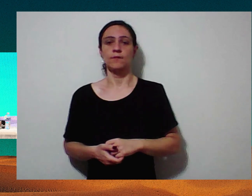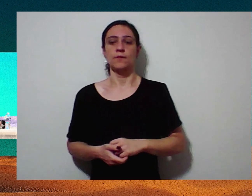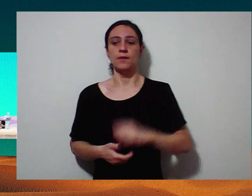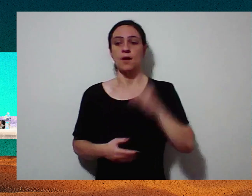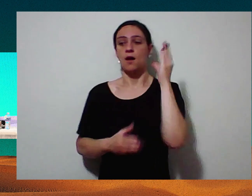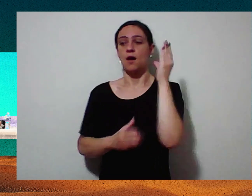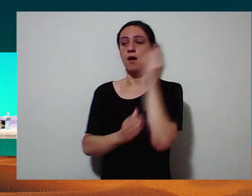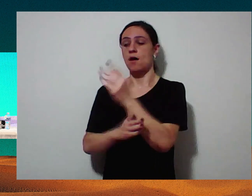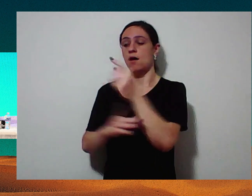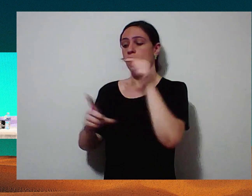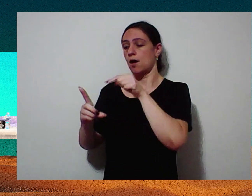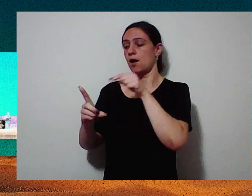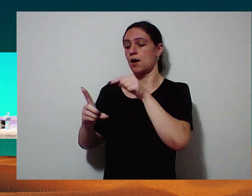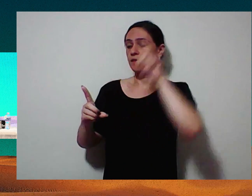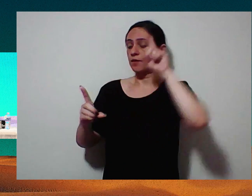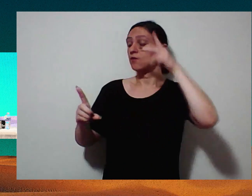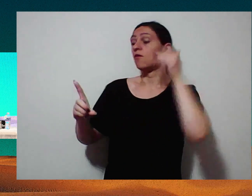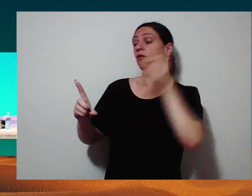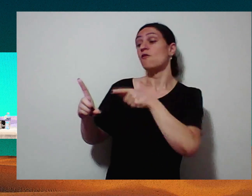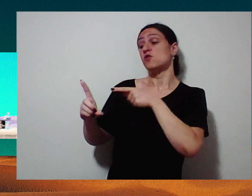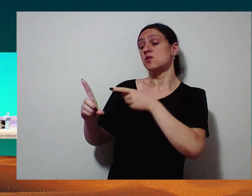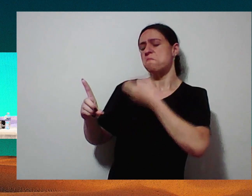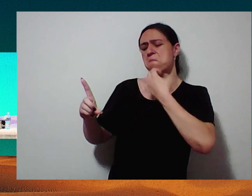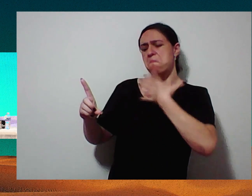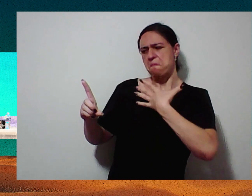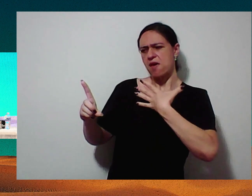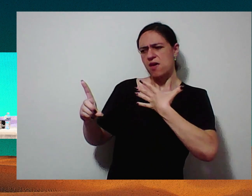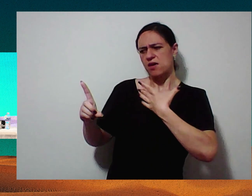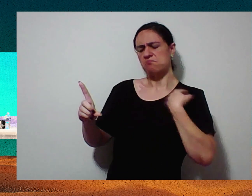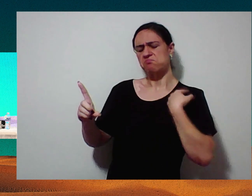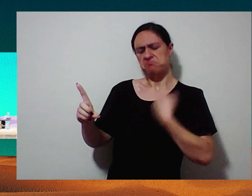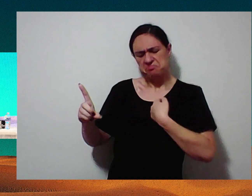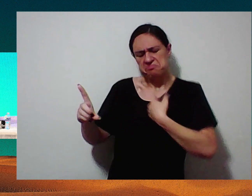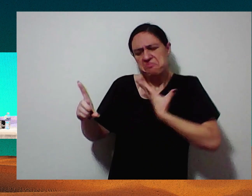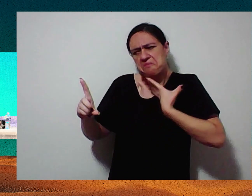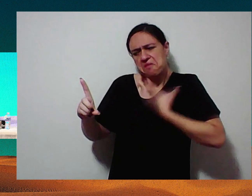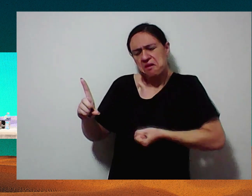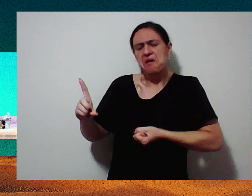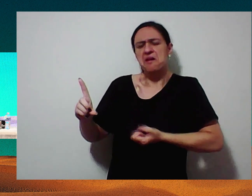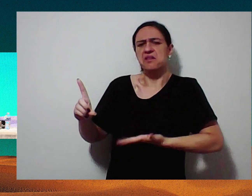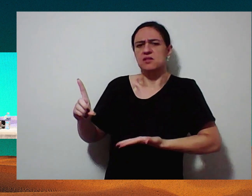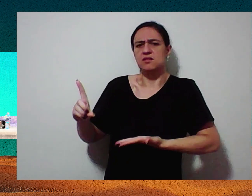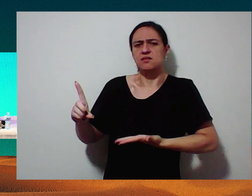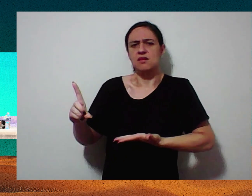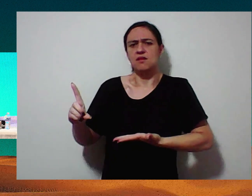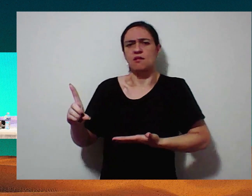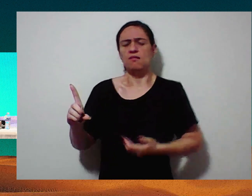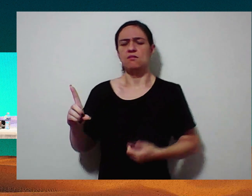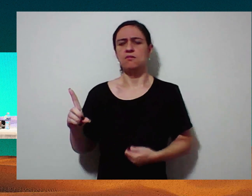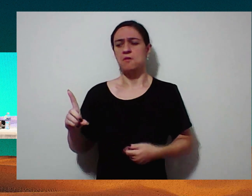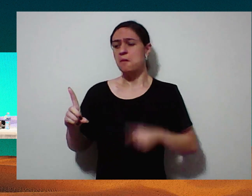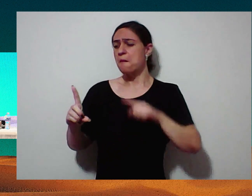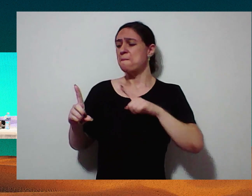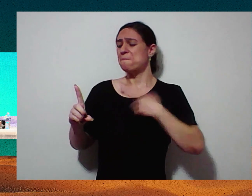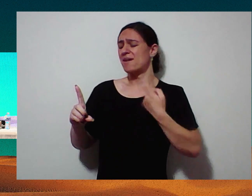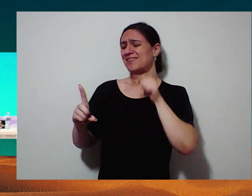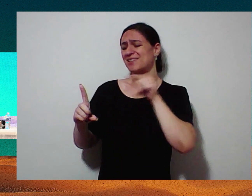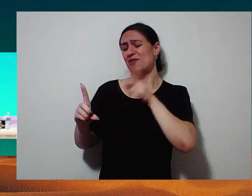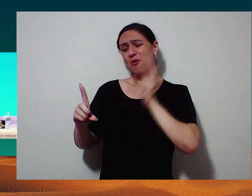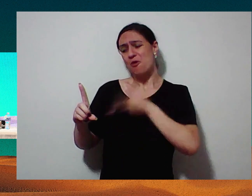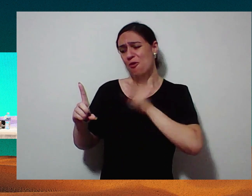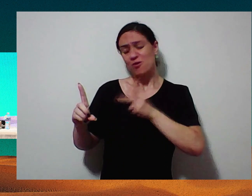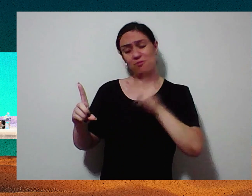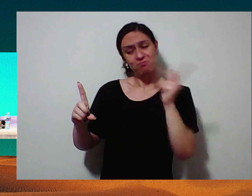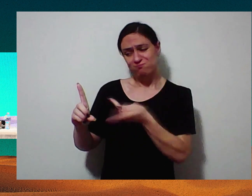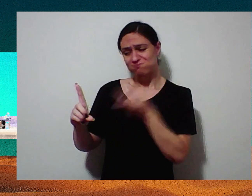não serás aceito? God told him, if you do well, are you not going to be accepted? Mas se você continuar nesse caminho do mal,